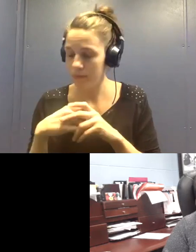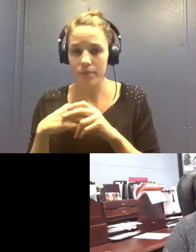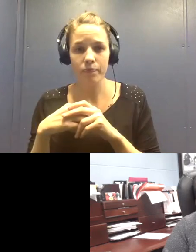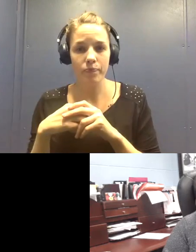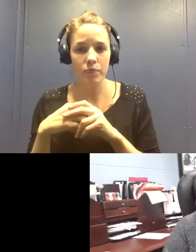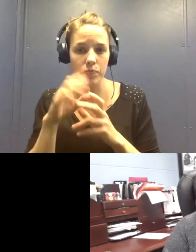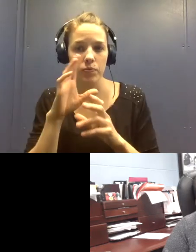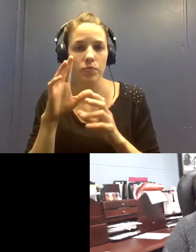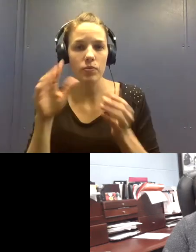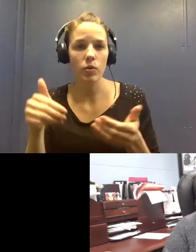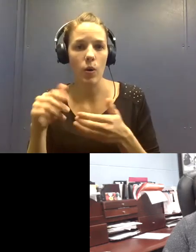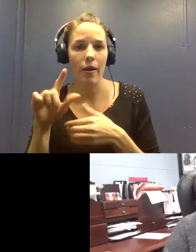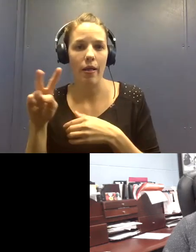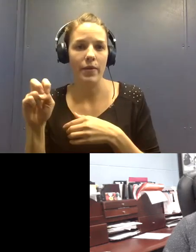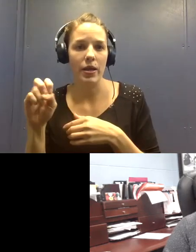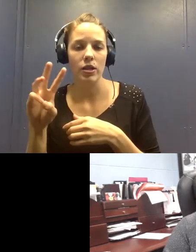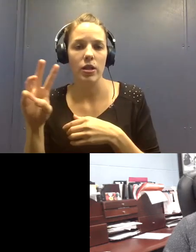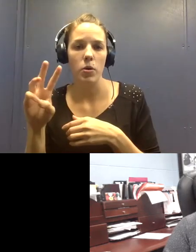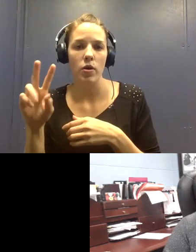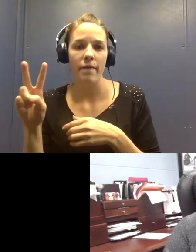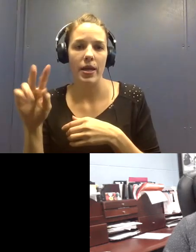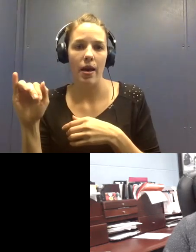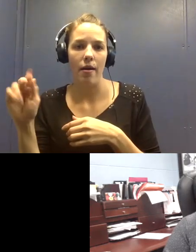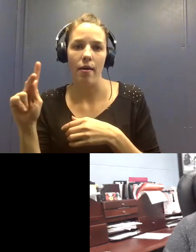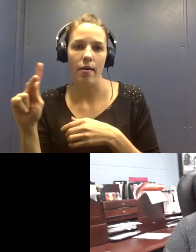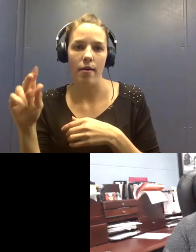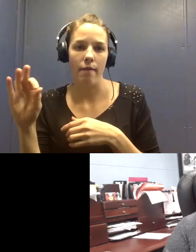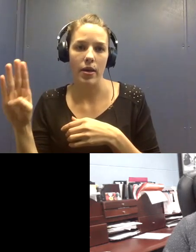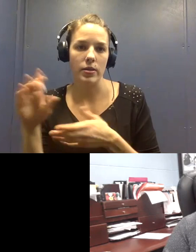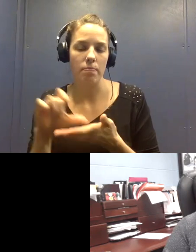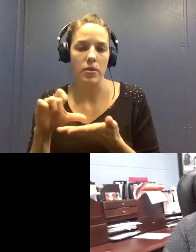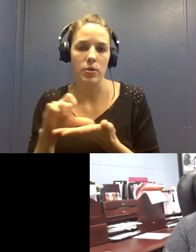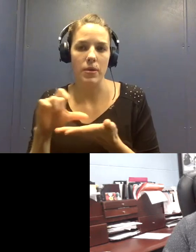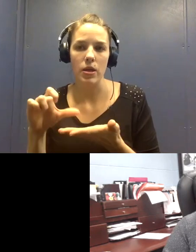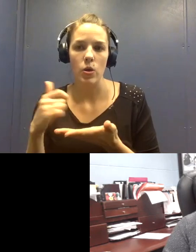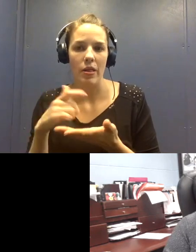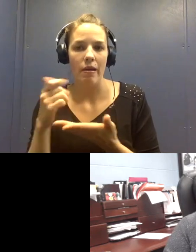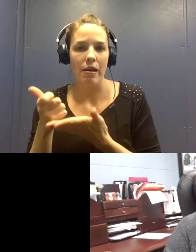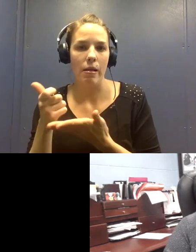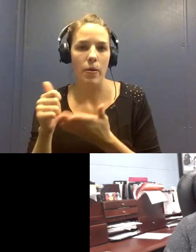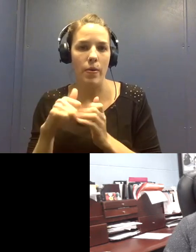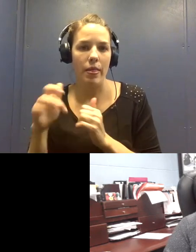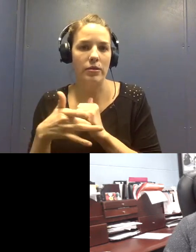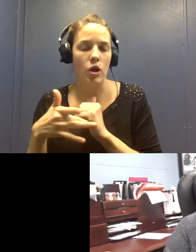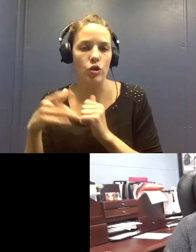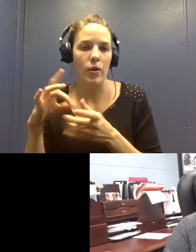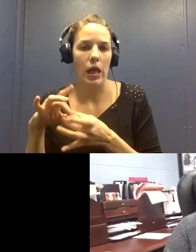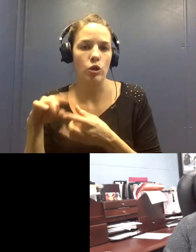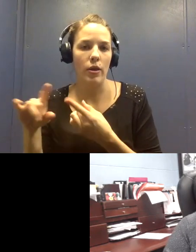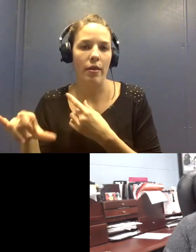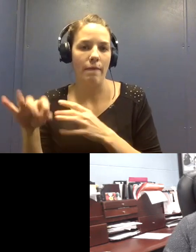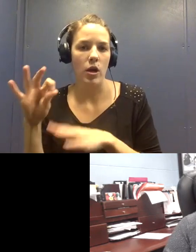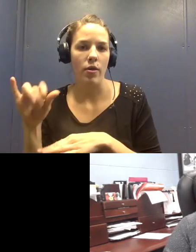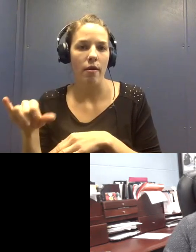It will be hosted live on the WVIK Facebook page. So they are helping with the technology for that. So that can also be found on